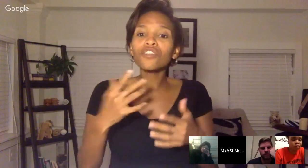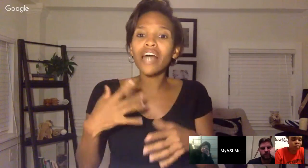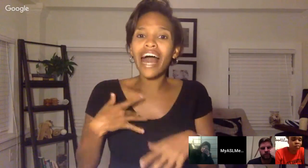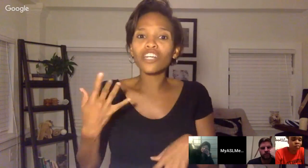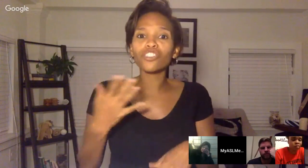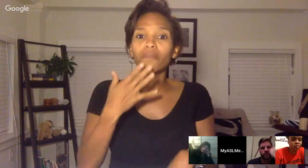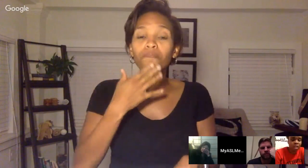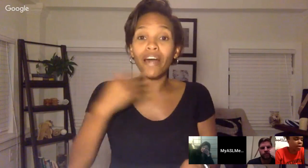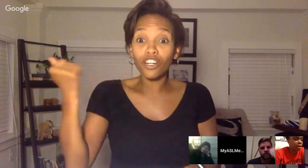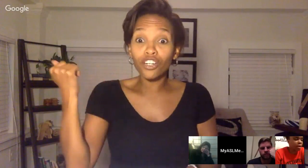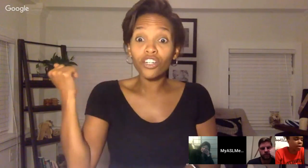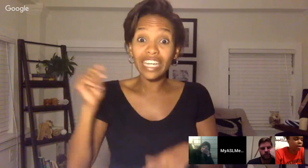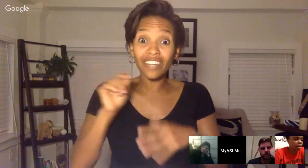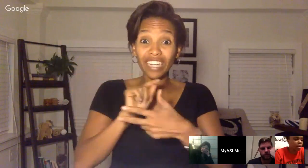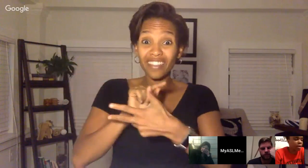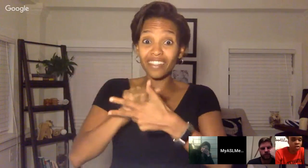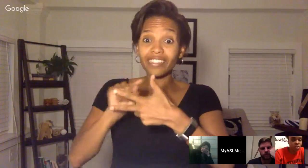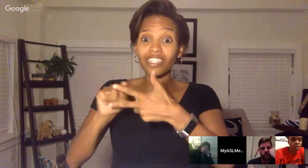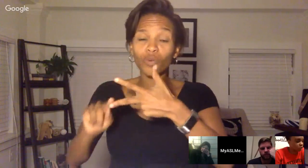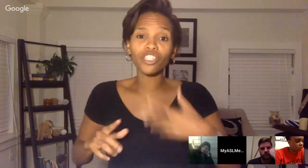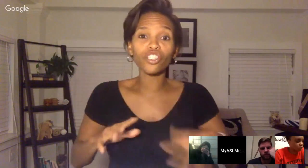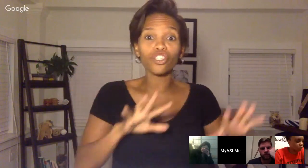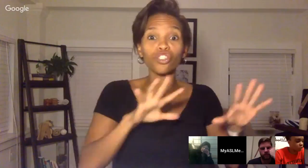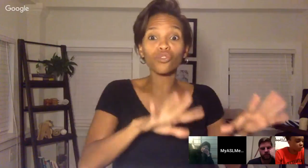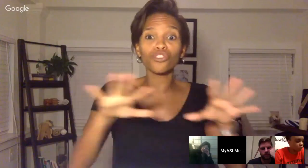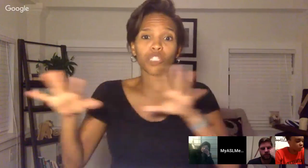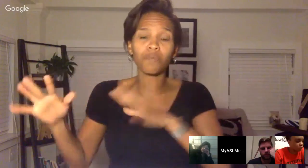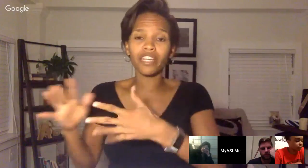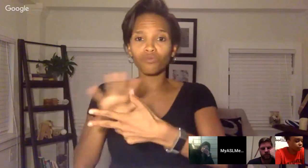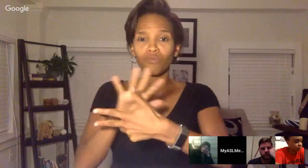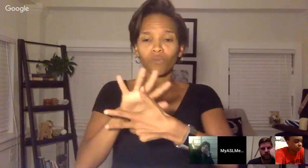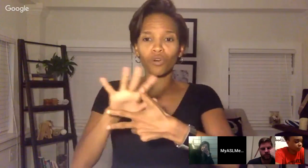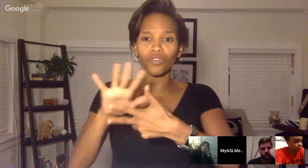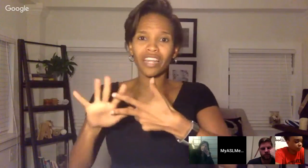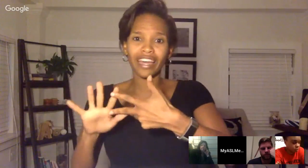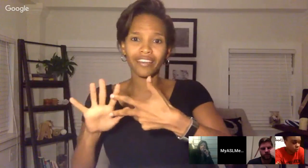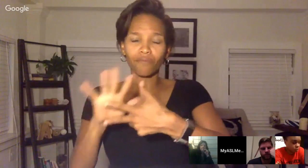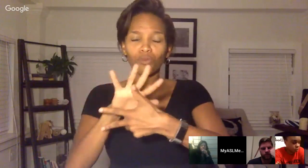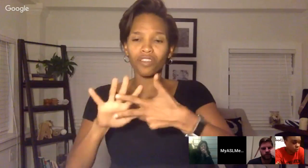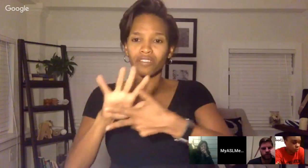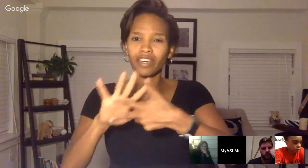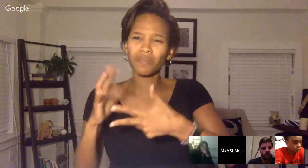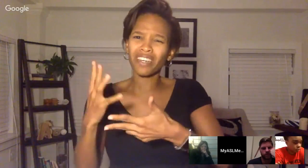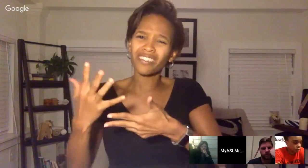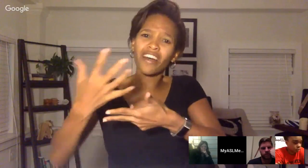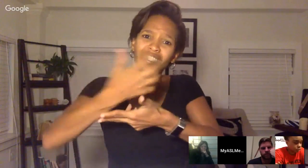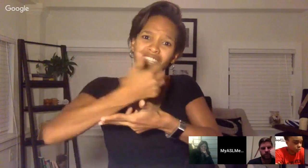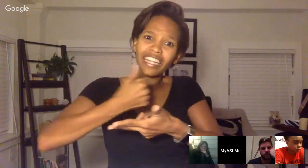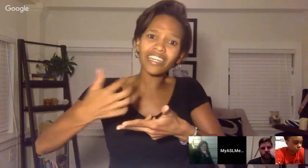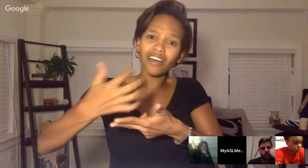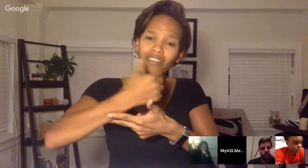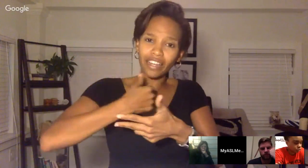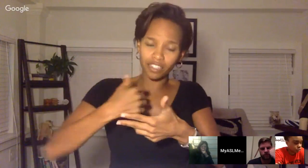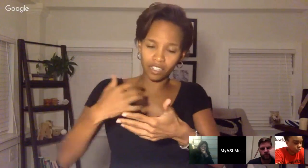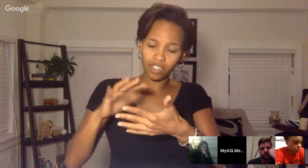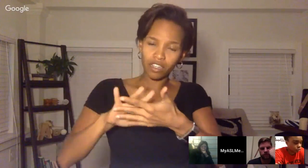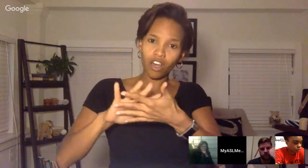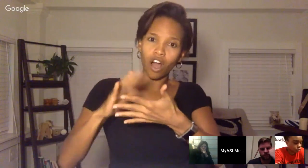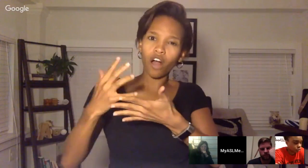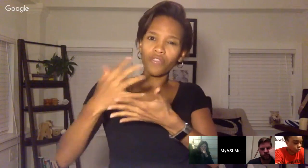It feels actually better, even in this situation, to use your space more than this, because signing